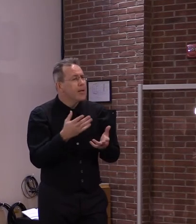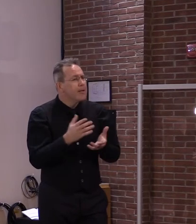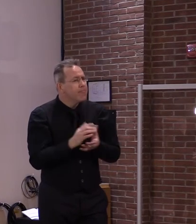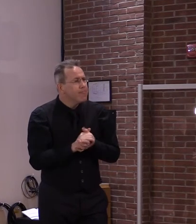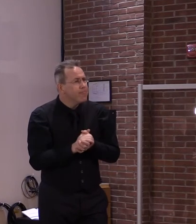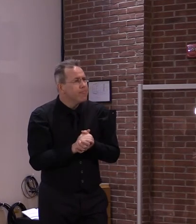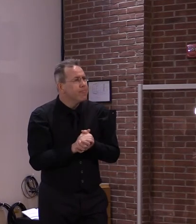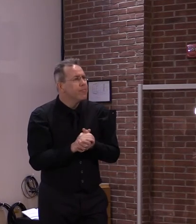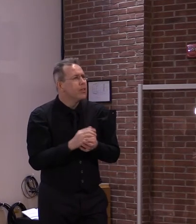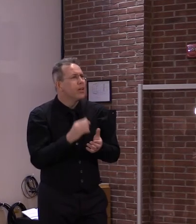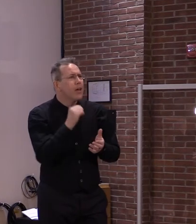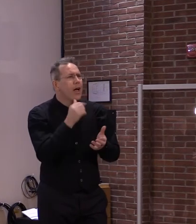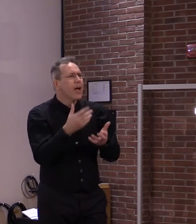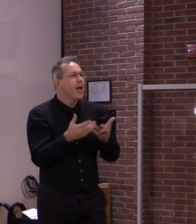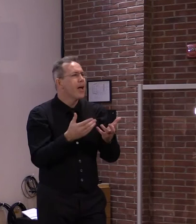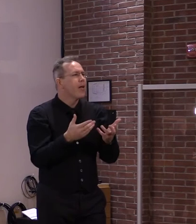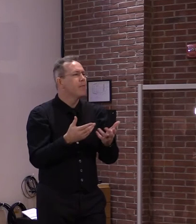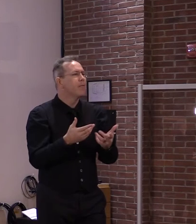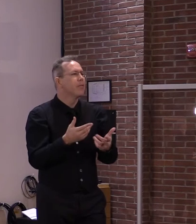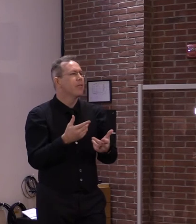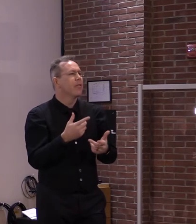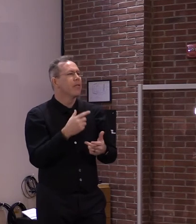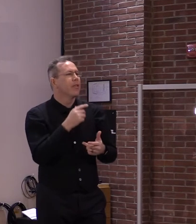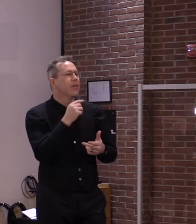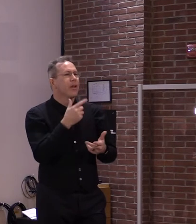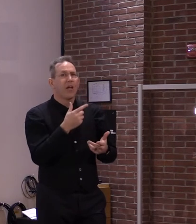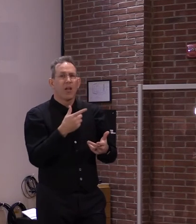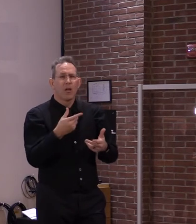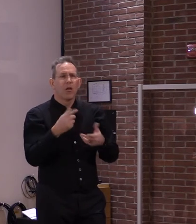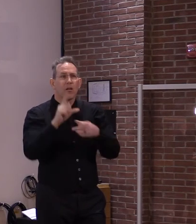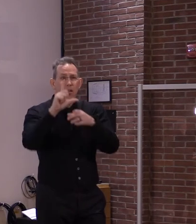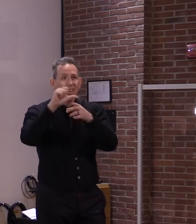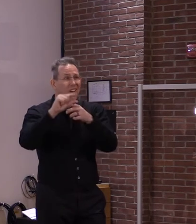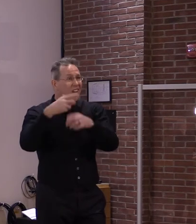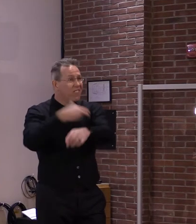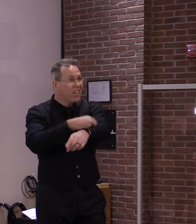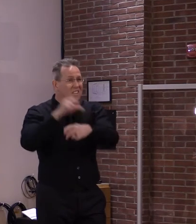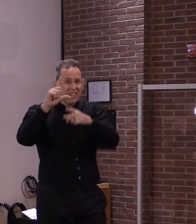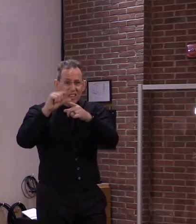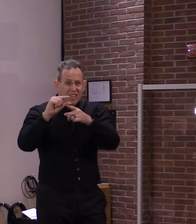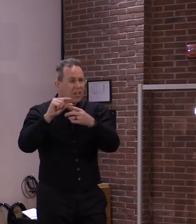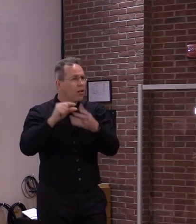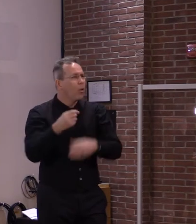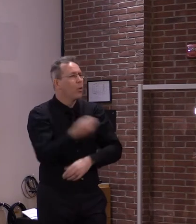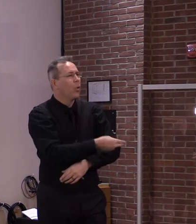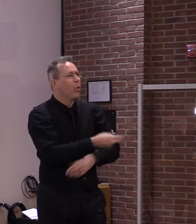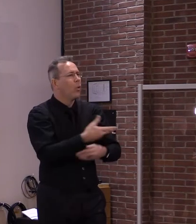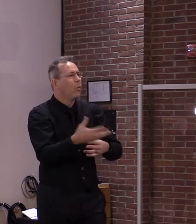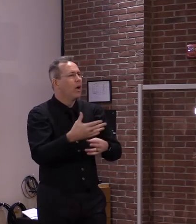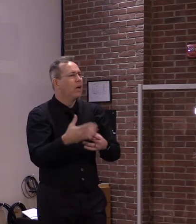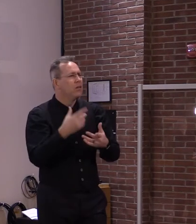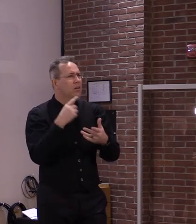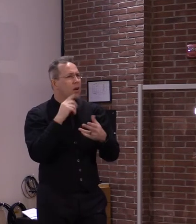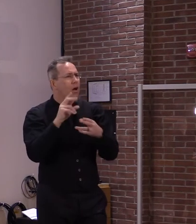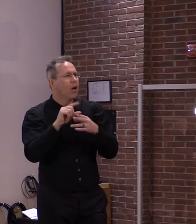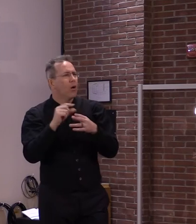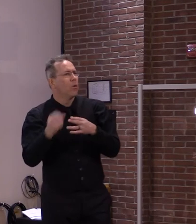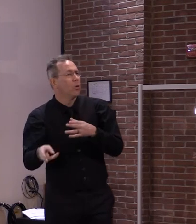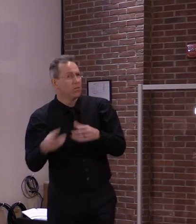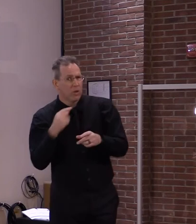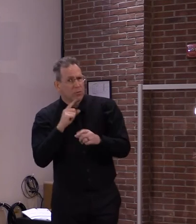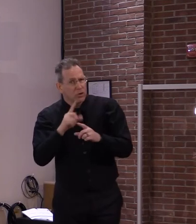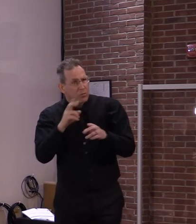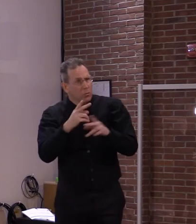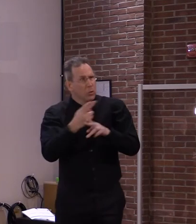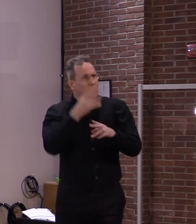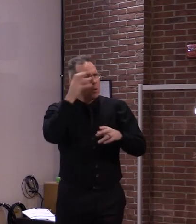interest of achieving that they give it to somebody who's not in one of those 1a or 75 over categories the that goes down in the